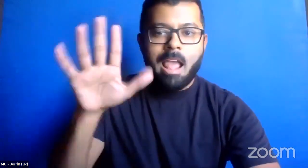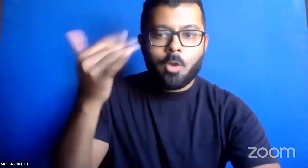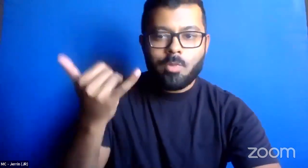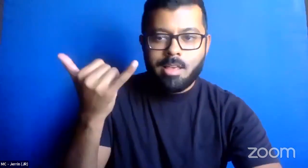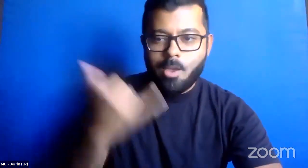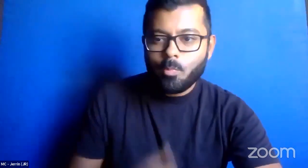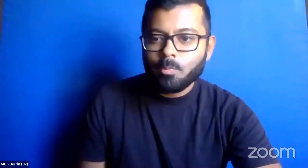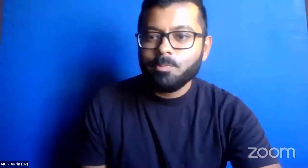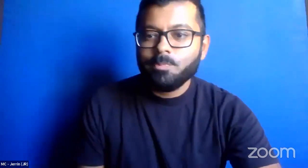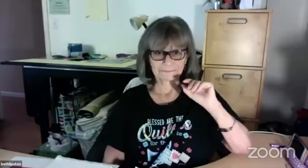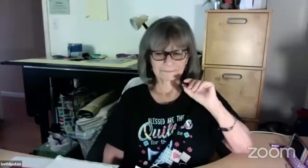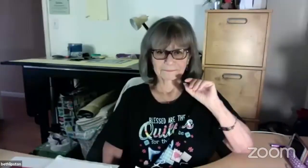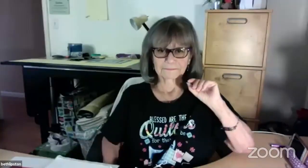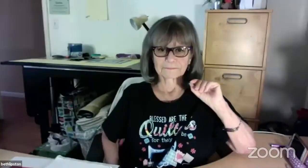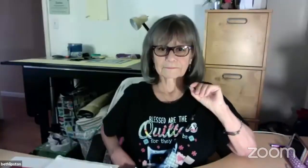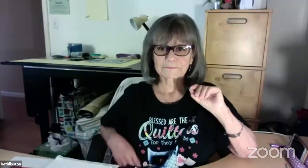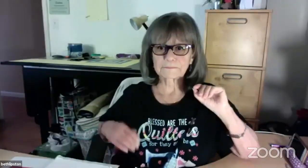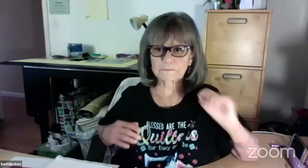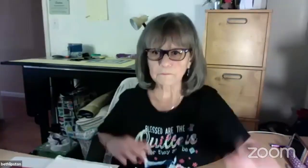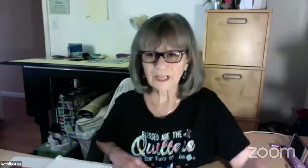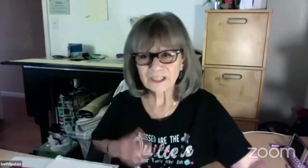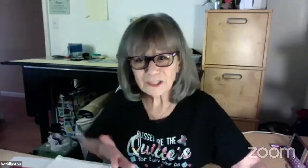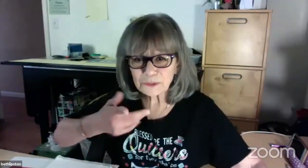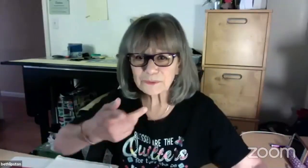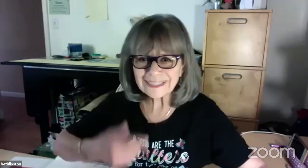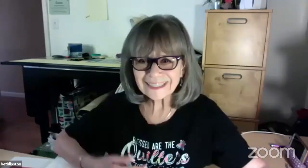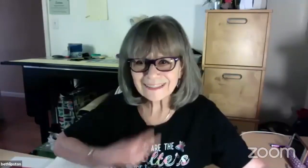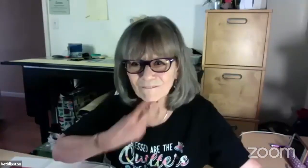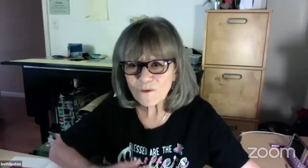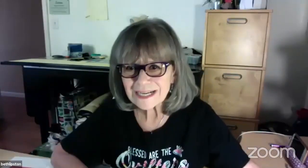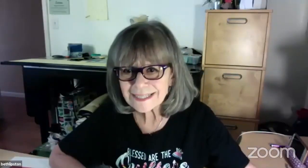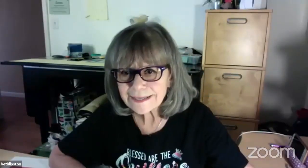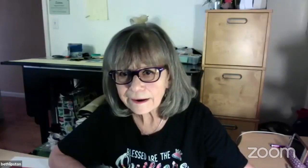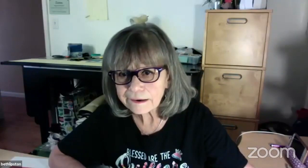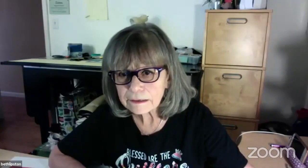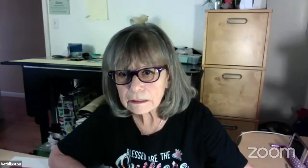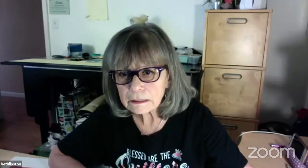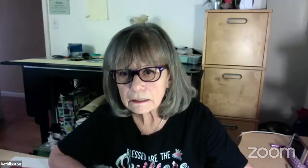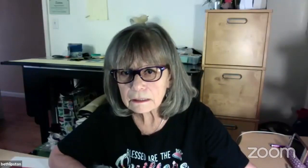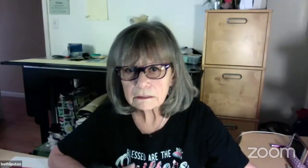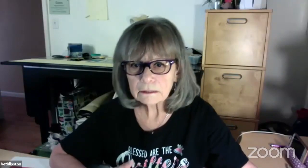And I will spotlight you now. One moment. To Beth.